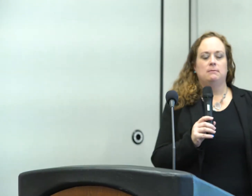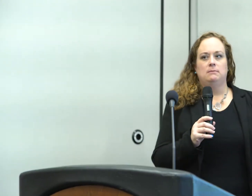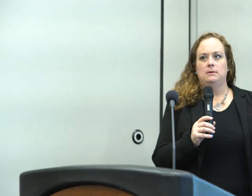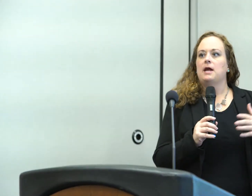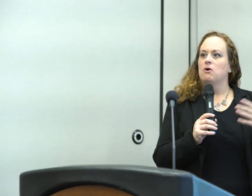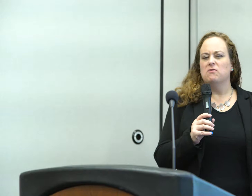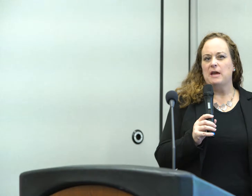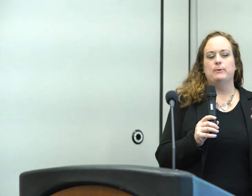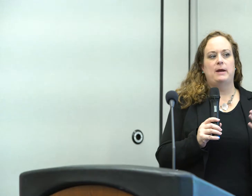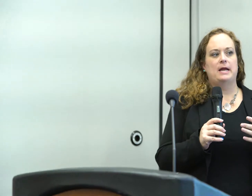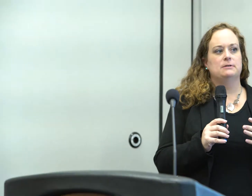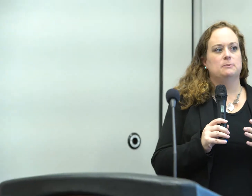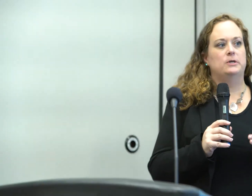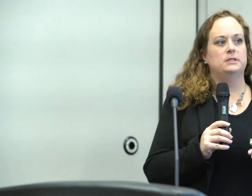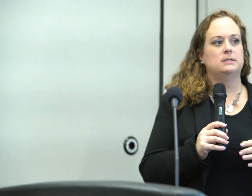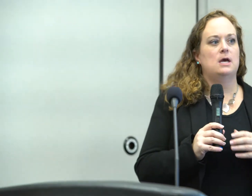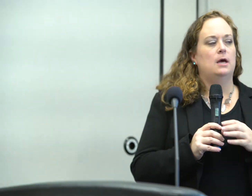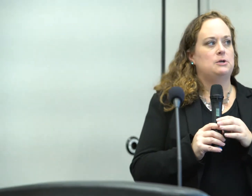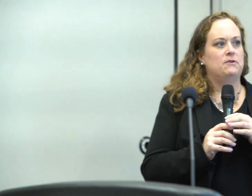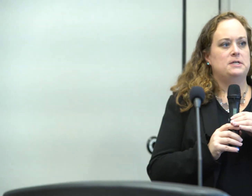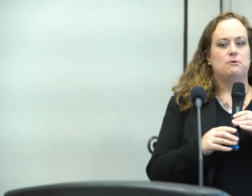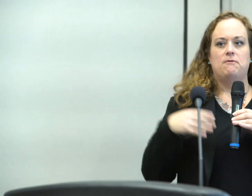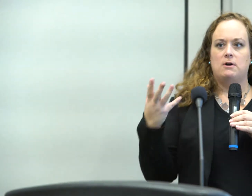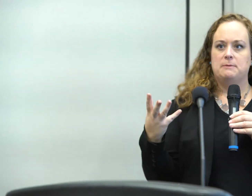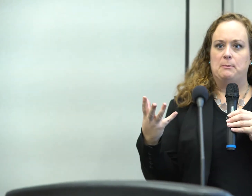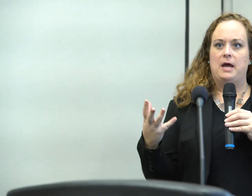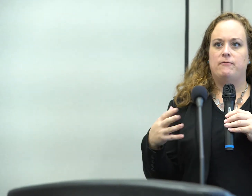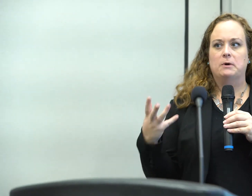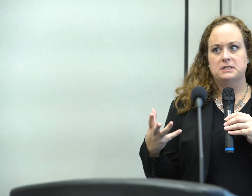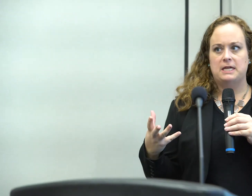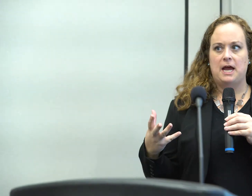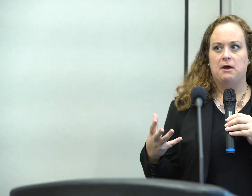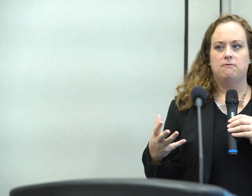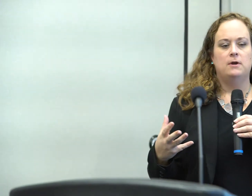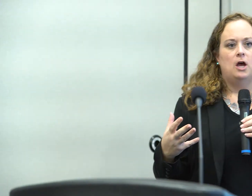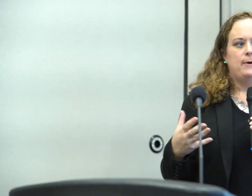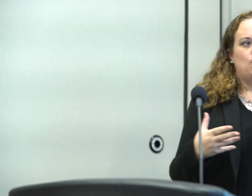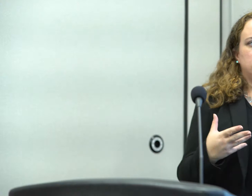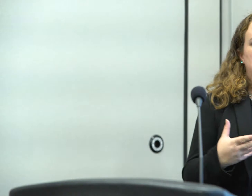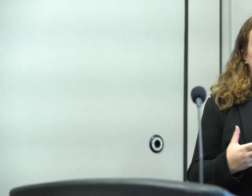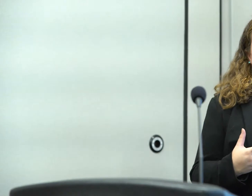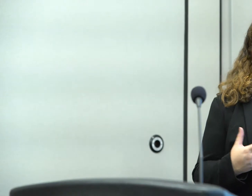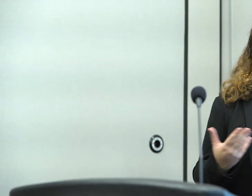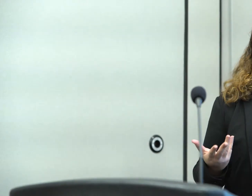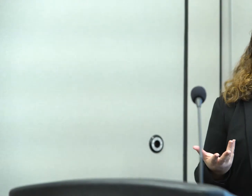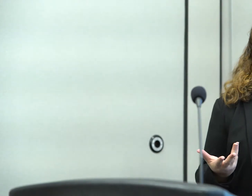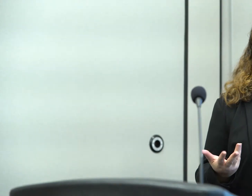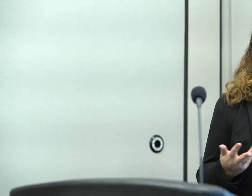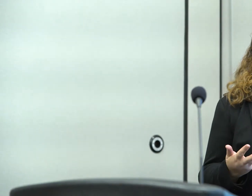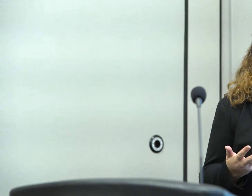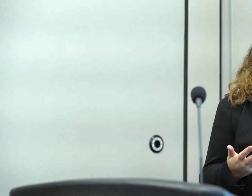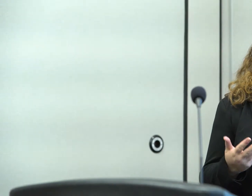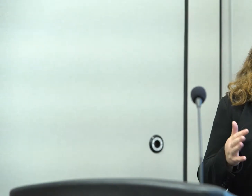because it might kind of overlap and we might answer some questions. So if there's any sort of thoughts that people have or questions they have about what she talked about, I think now would be a